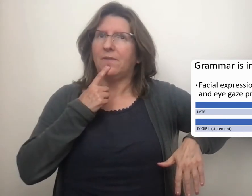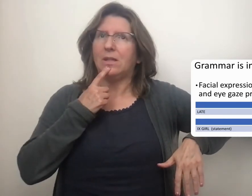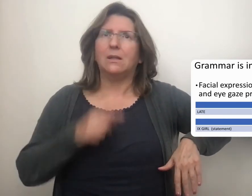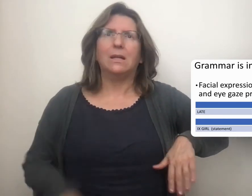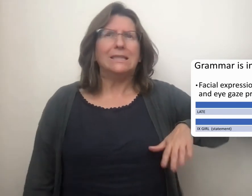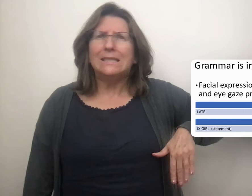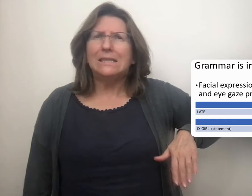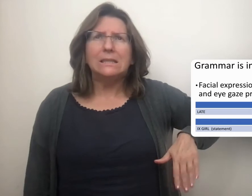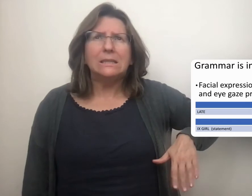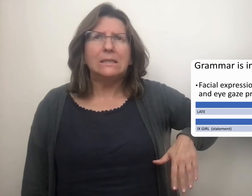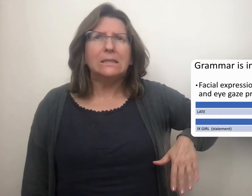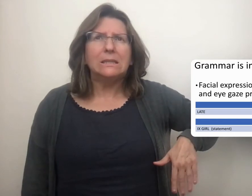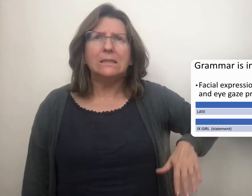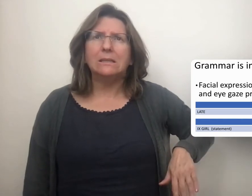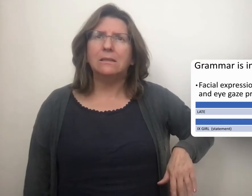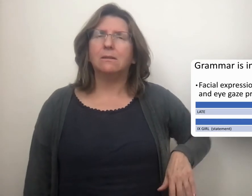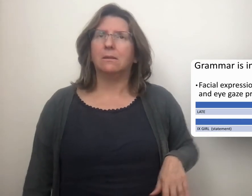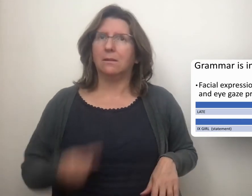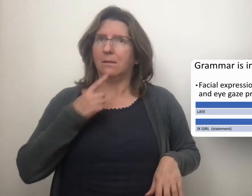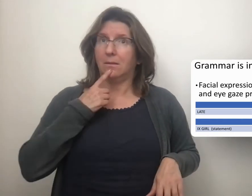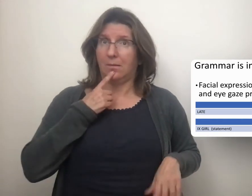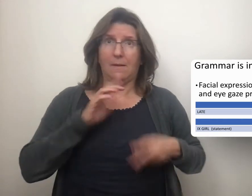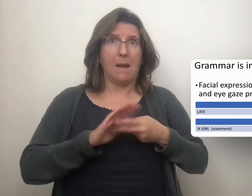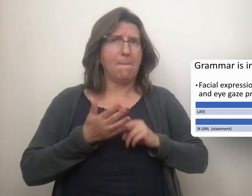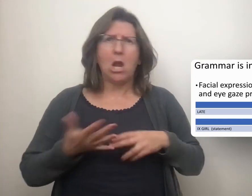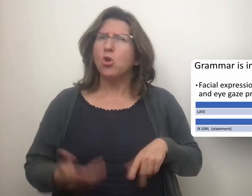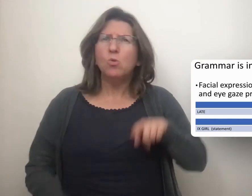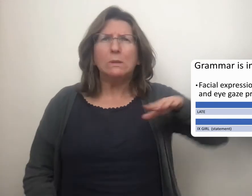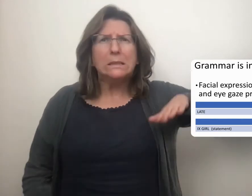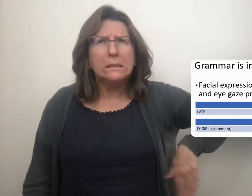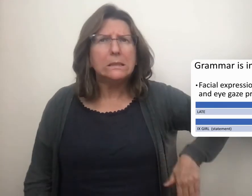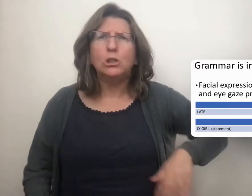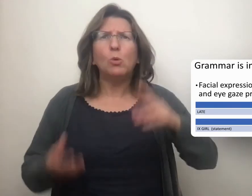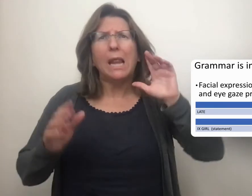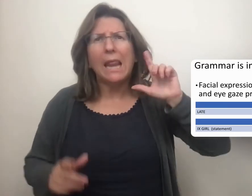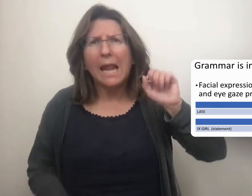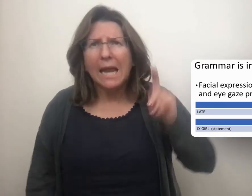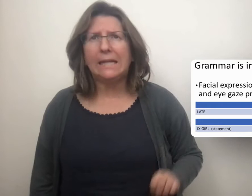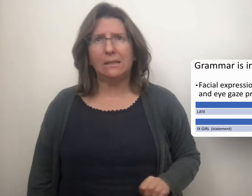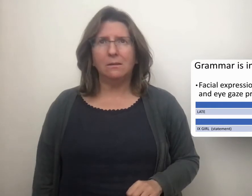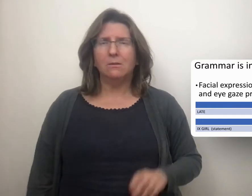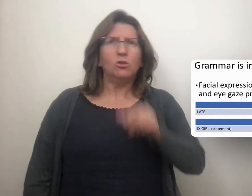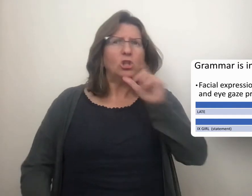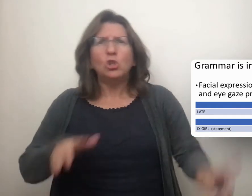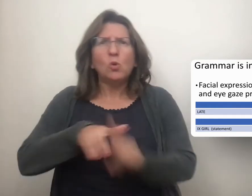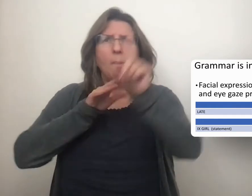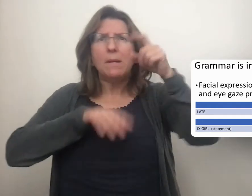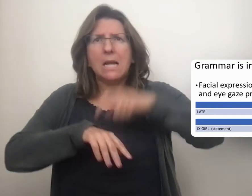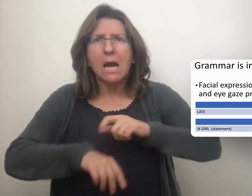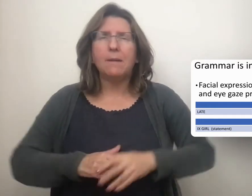They have different meanings given the facial grammar. Look at the different positions of my mouth. So the first one means you're